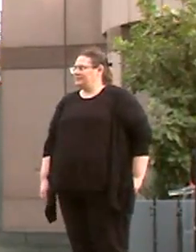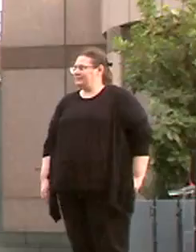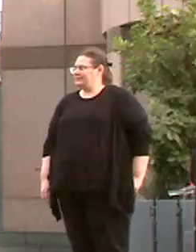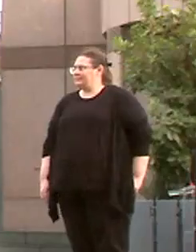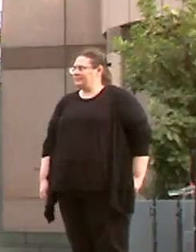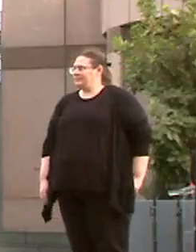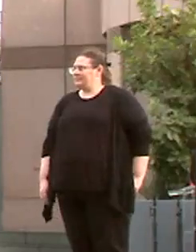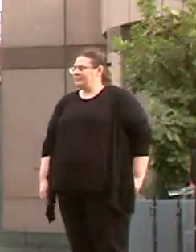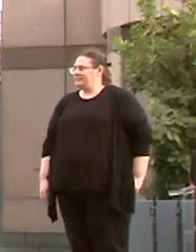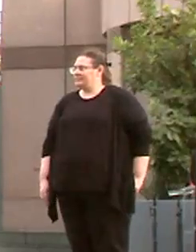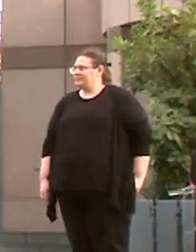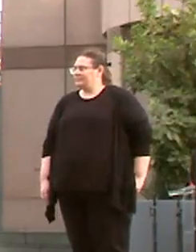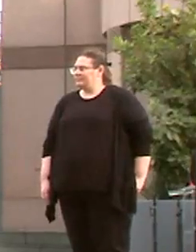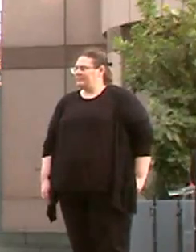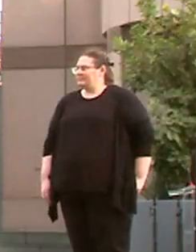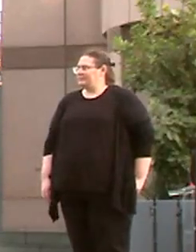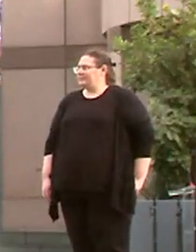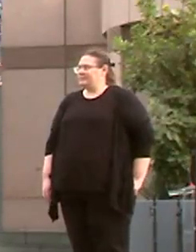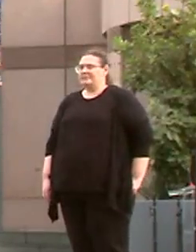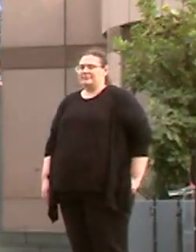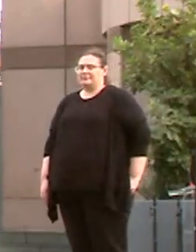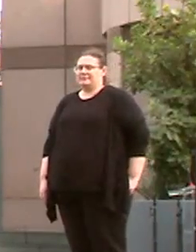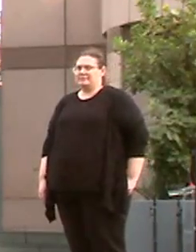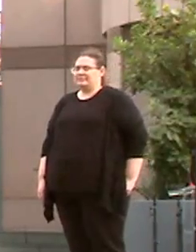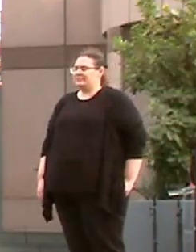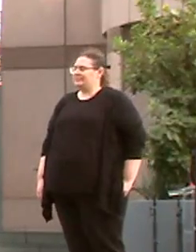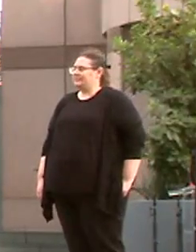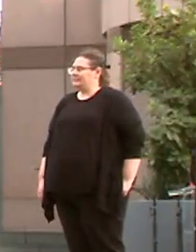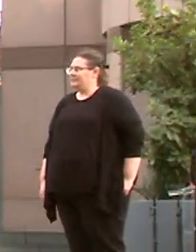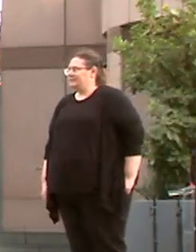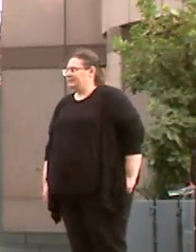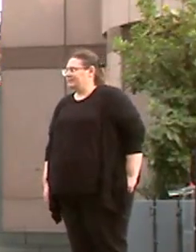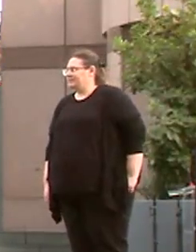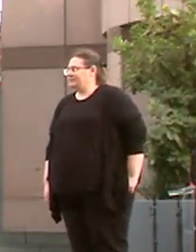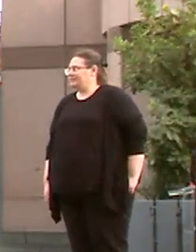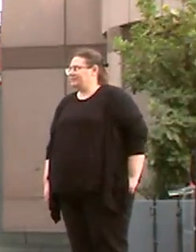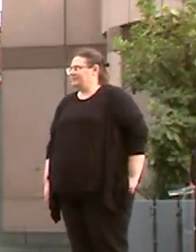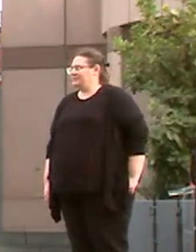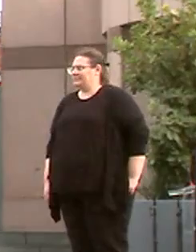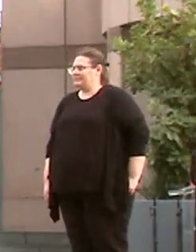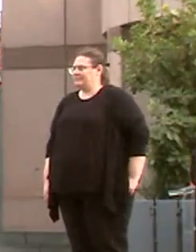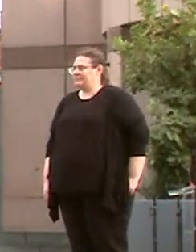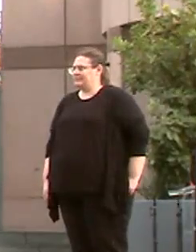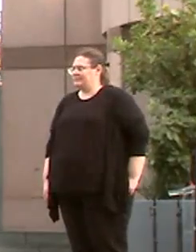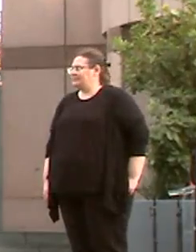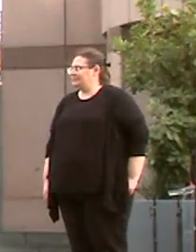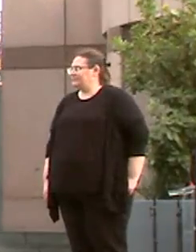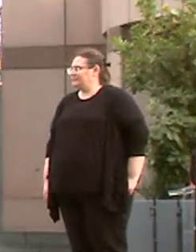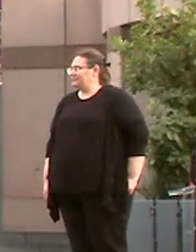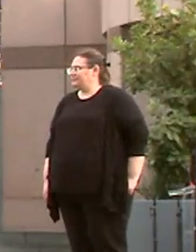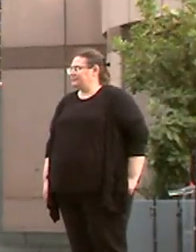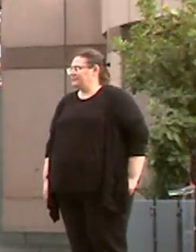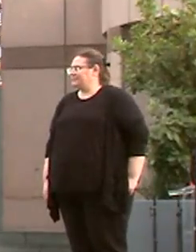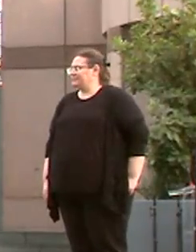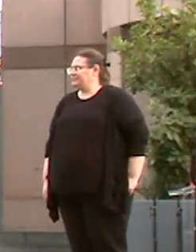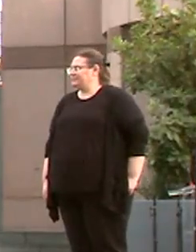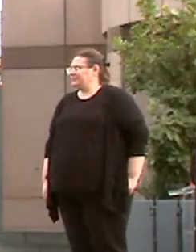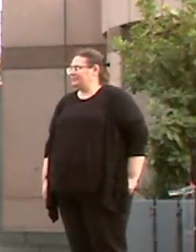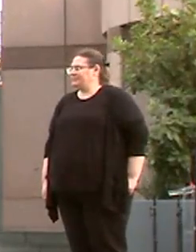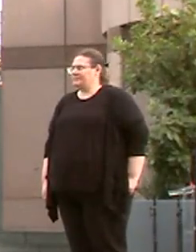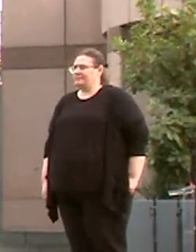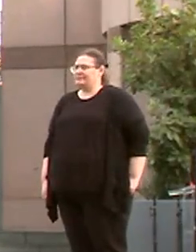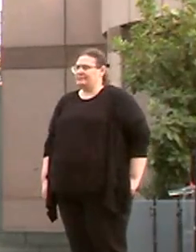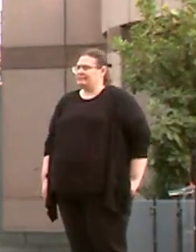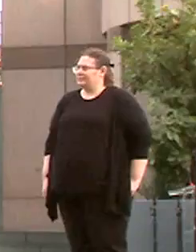sure you ask about this, and making it more of a, hey, how do we foster a more open, honest environment where